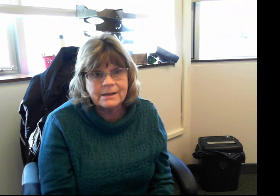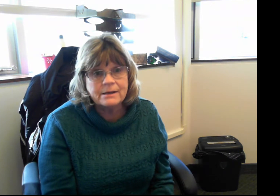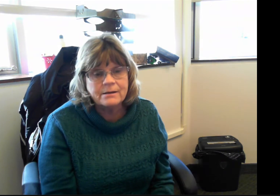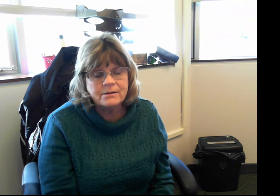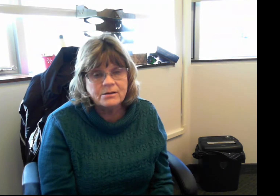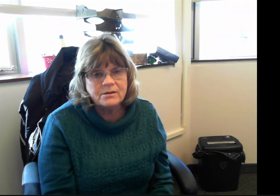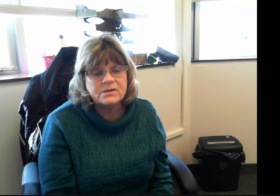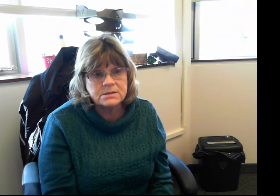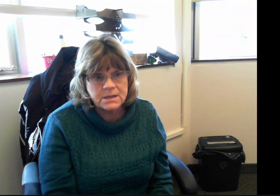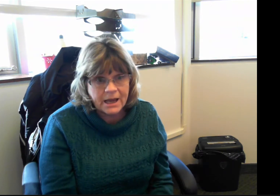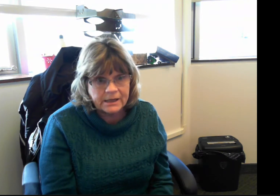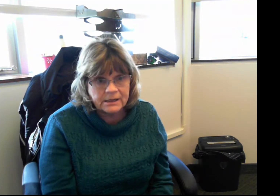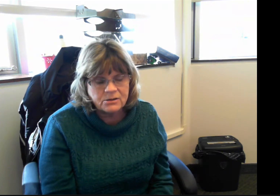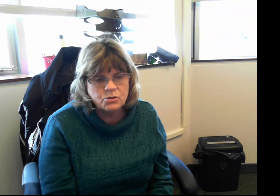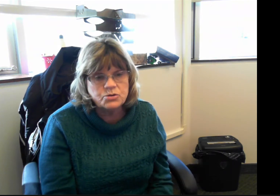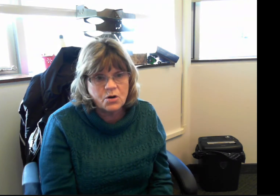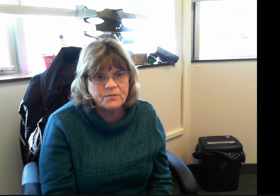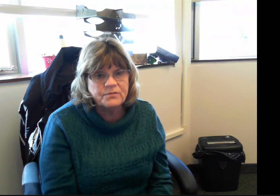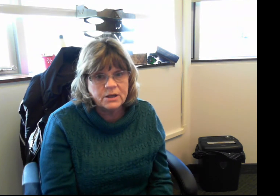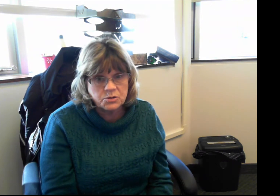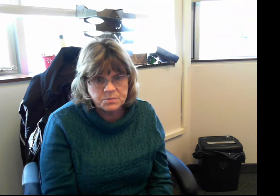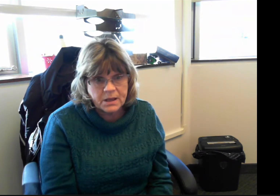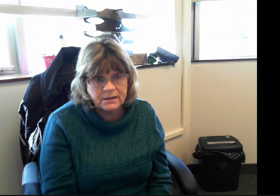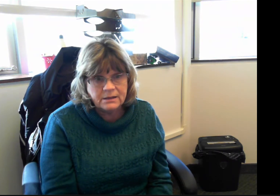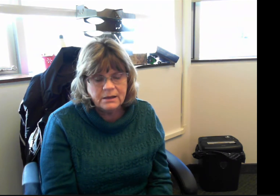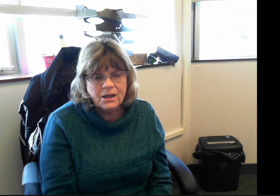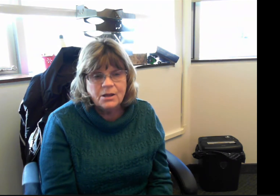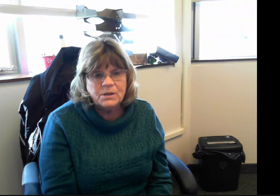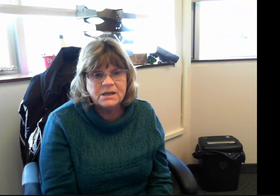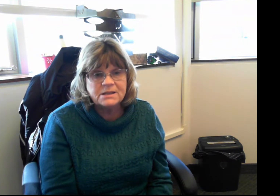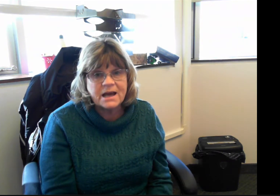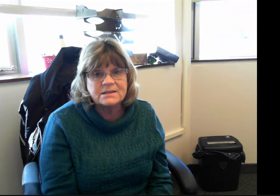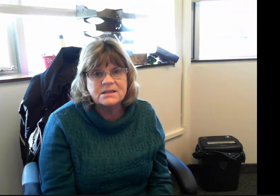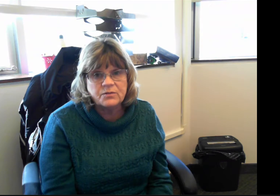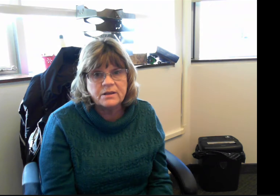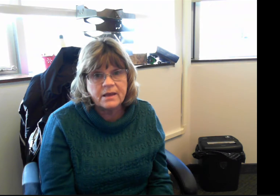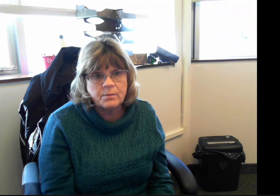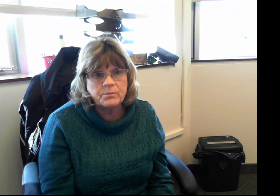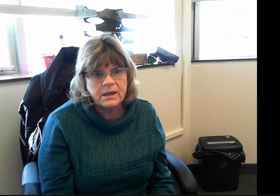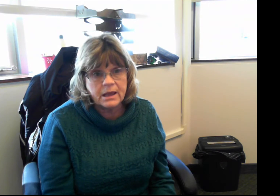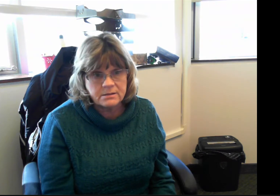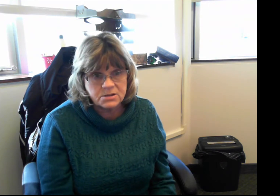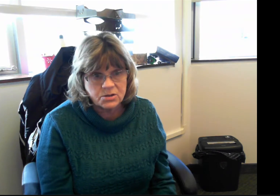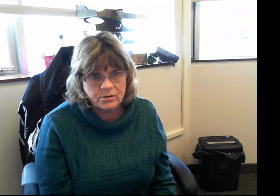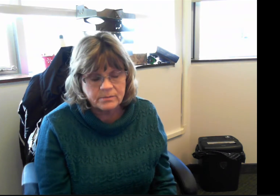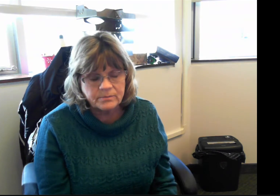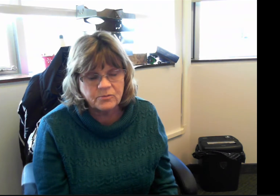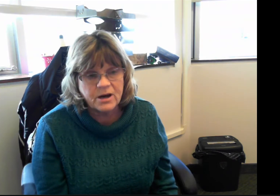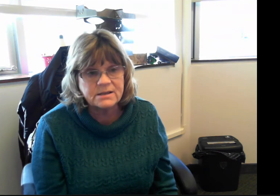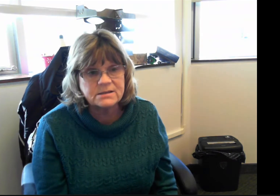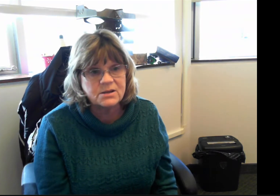sign the sign. You don't finger spell it because that's giving them the answer, right?